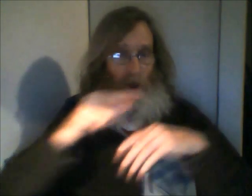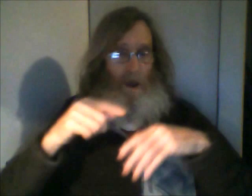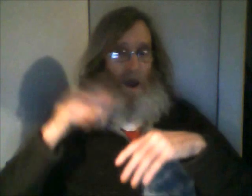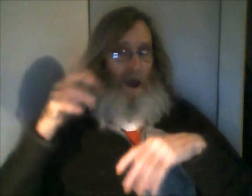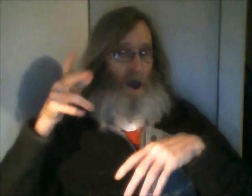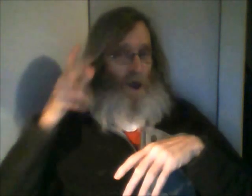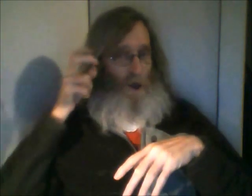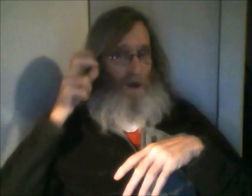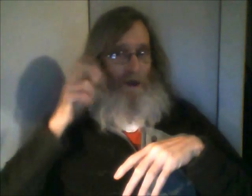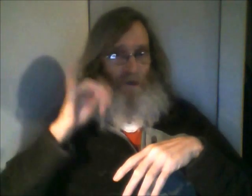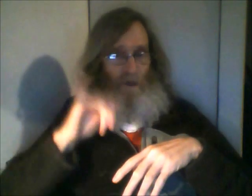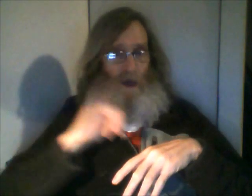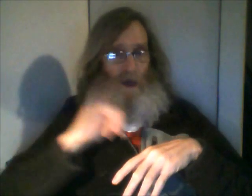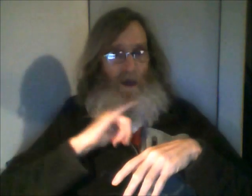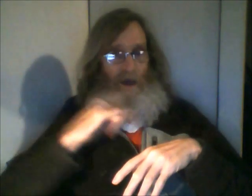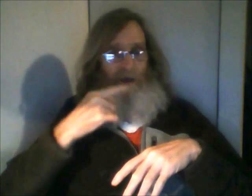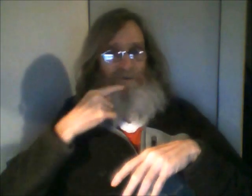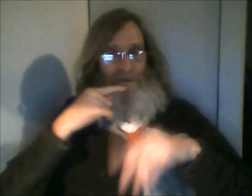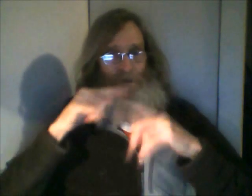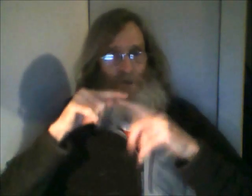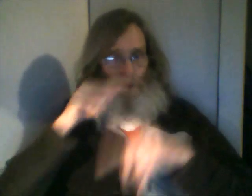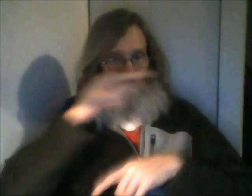and will put a rubber weight inside when she needs to.